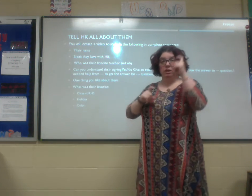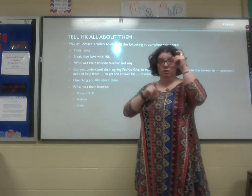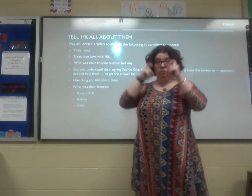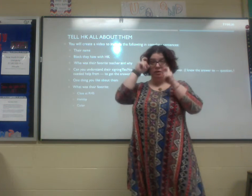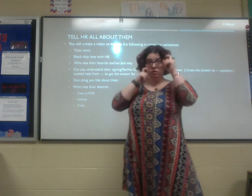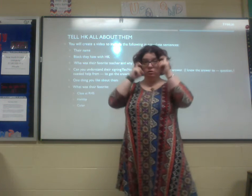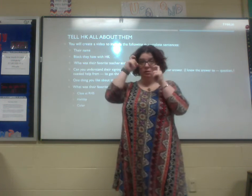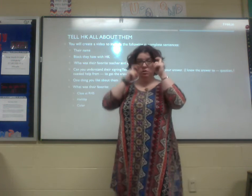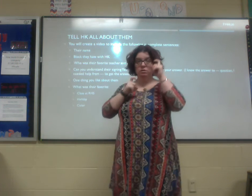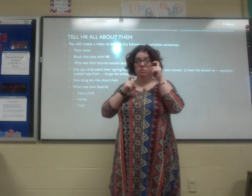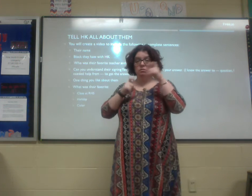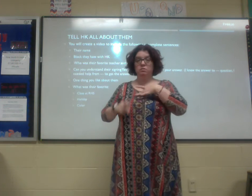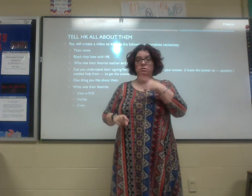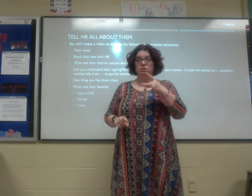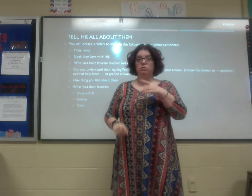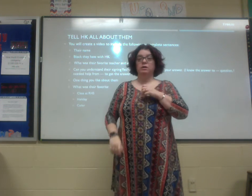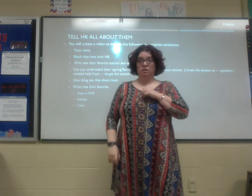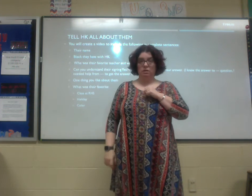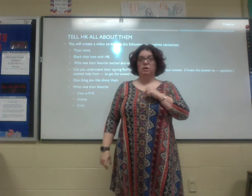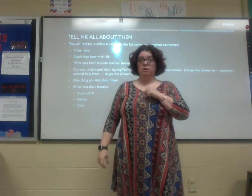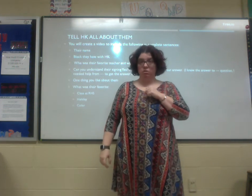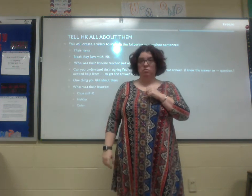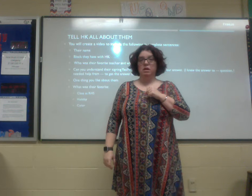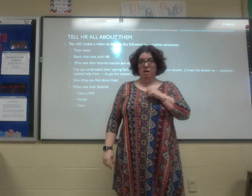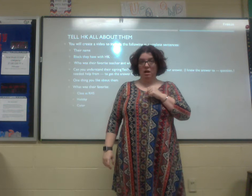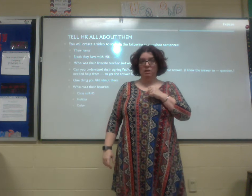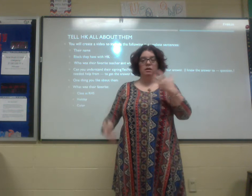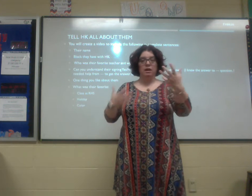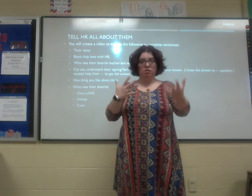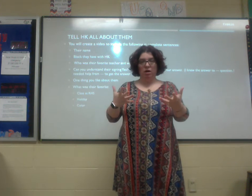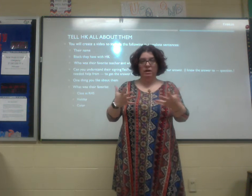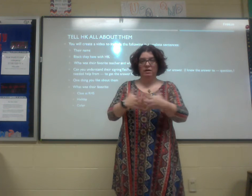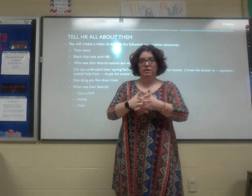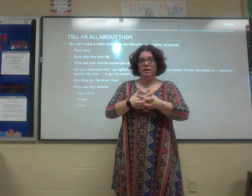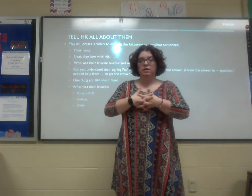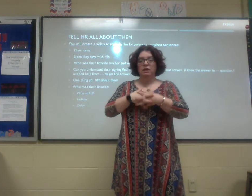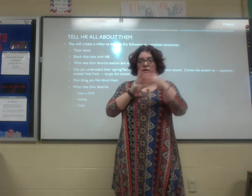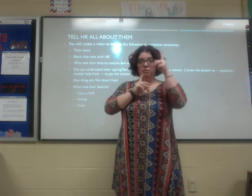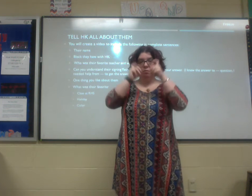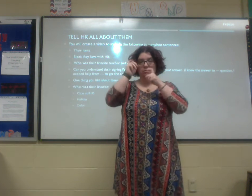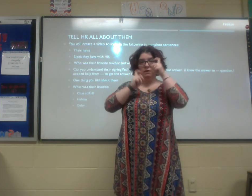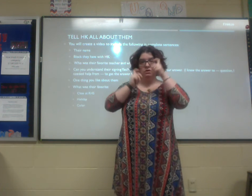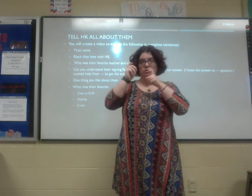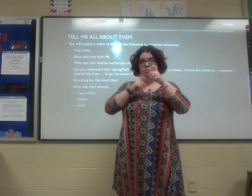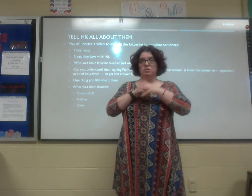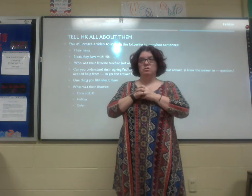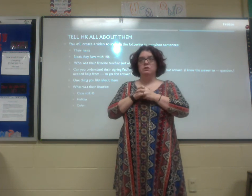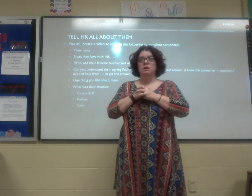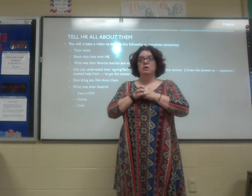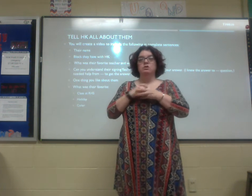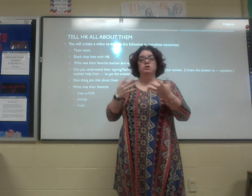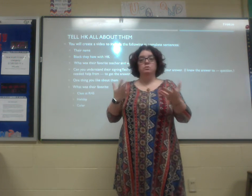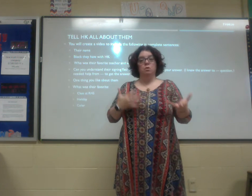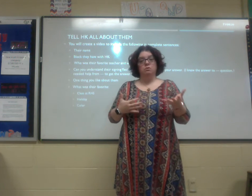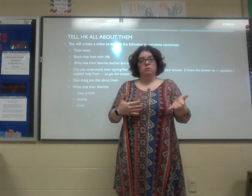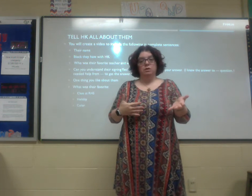their facial expressions? Did you like that they nodded, they had their eye contact? That would all be facial expressions. Do you also like the